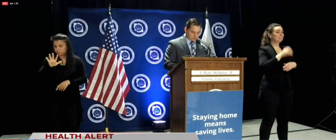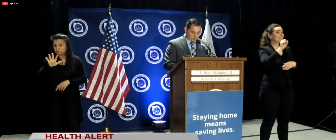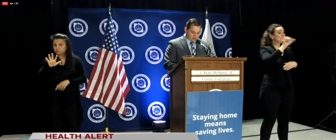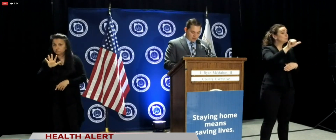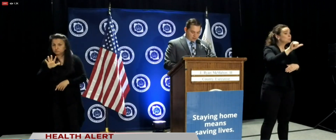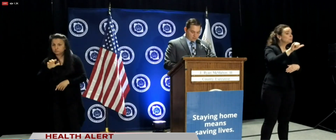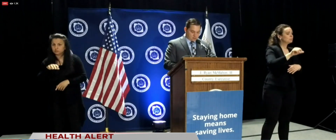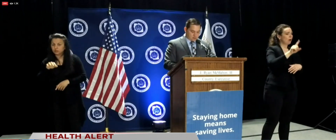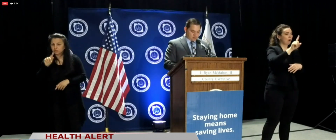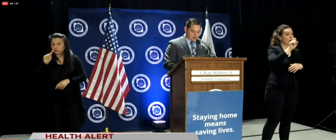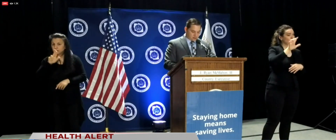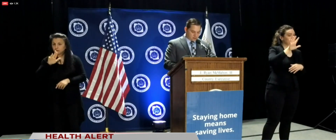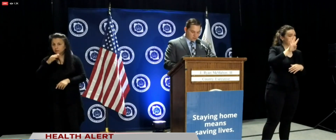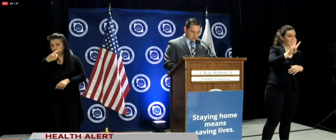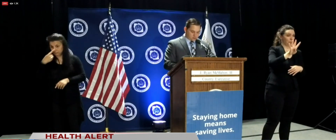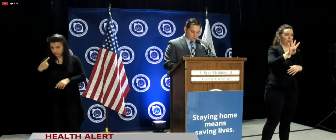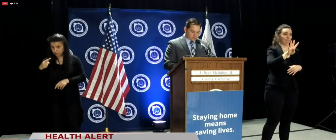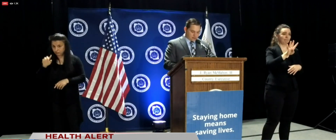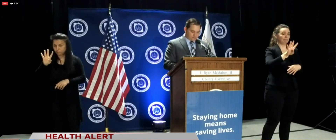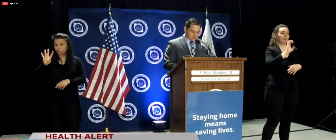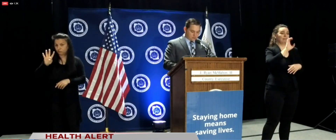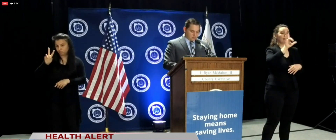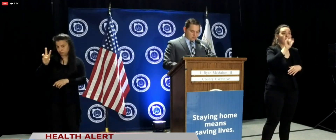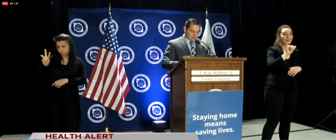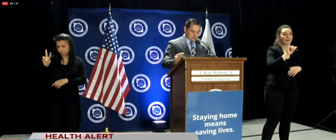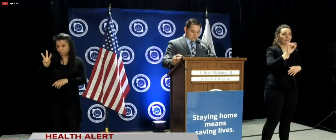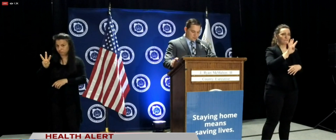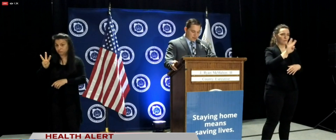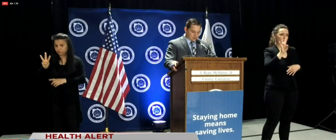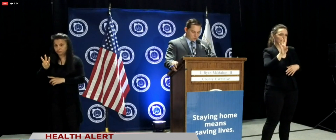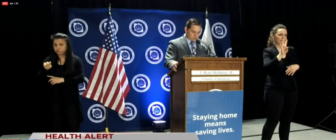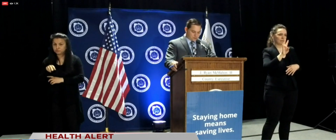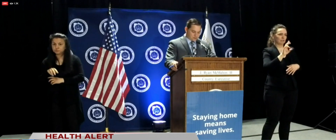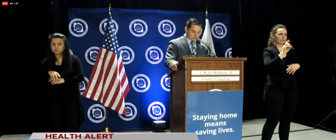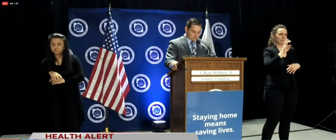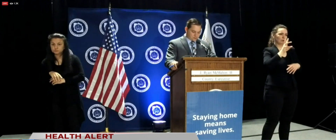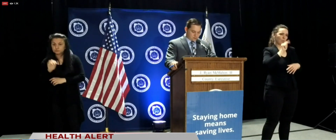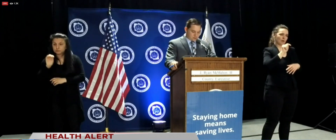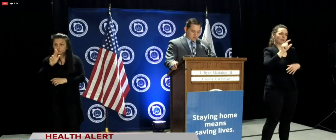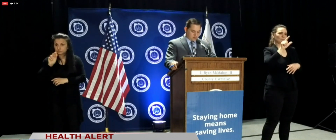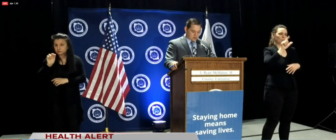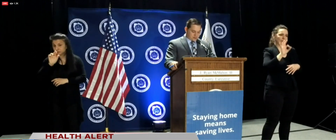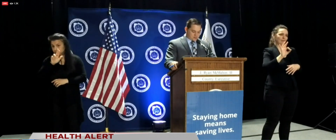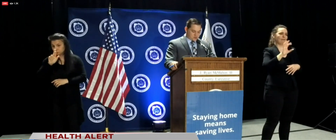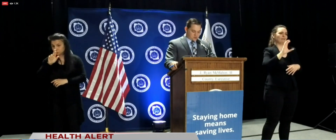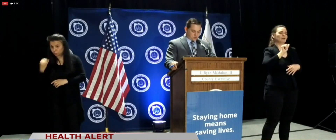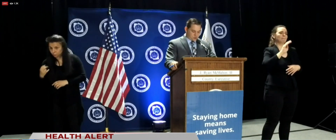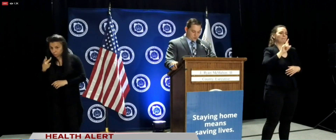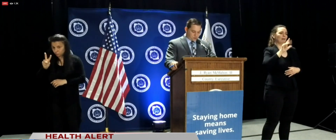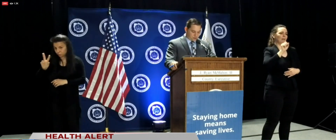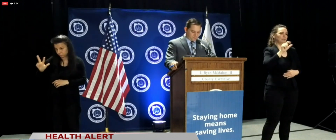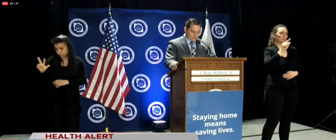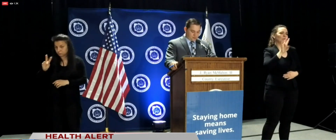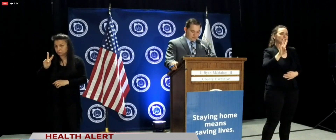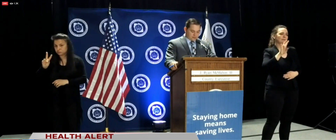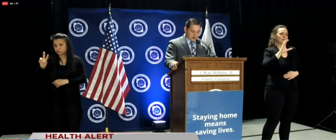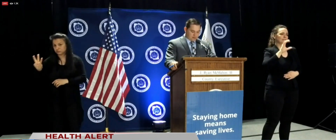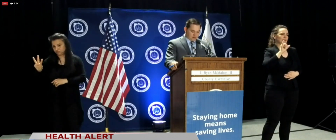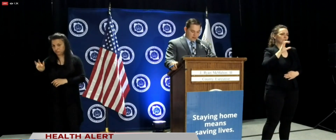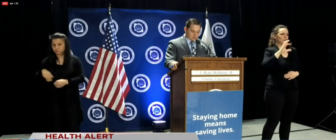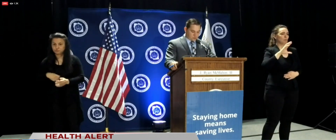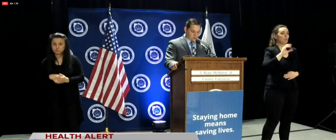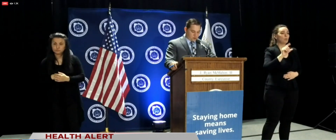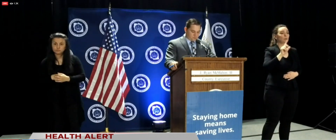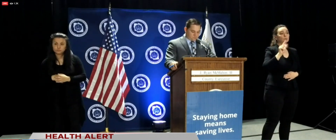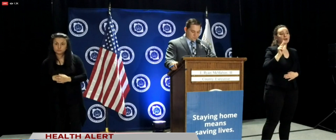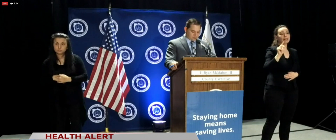Manlius 29, Town of Camillus 27, Town of Salina 26, Town of Cicero 23, Town of